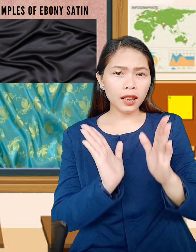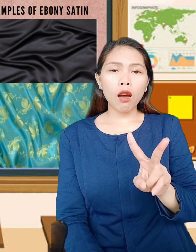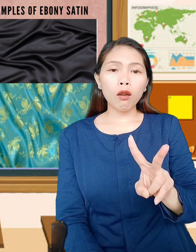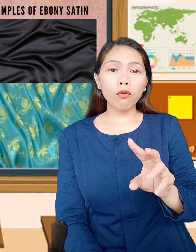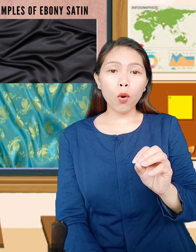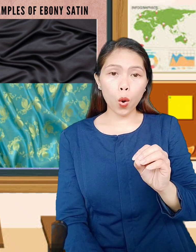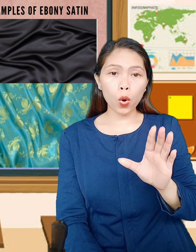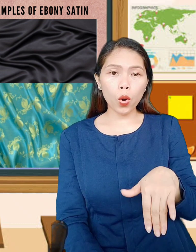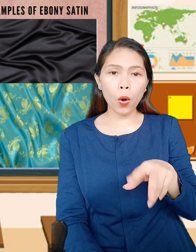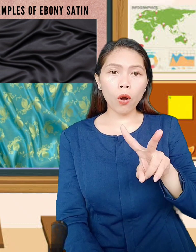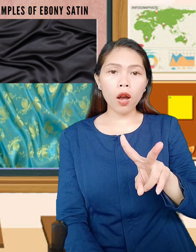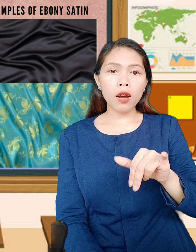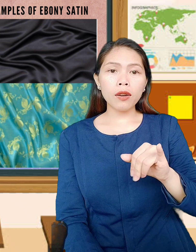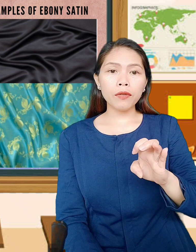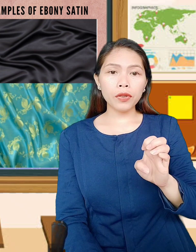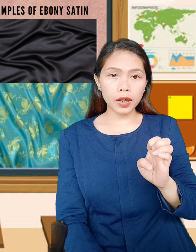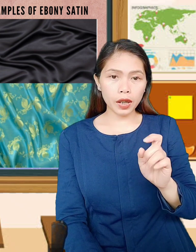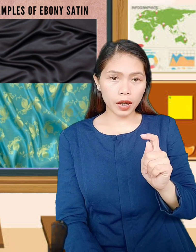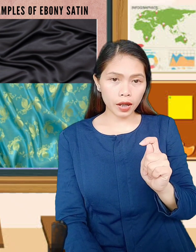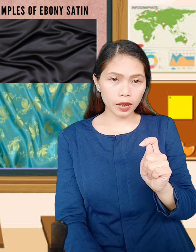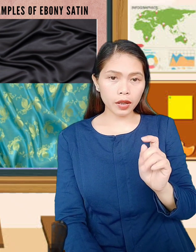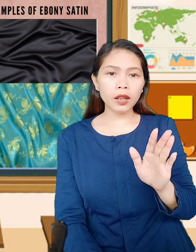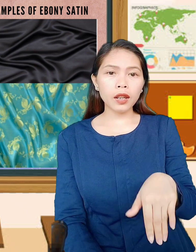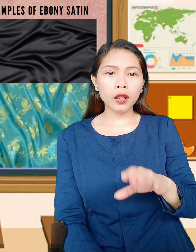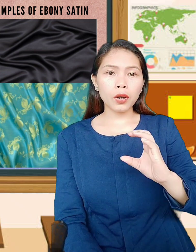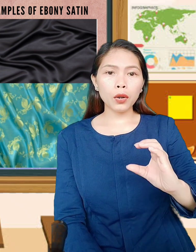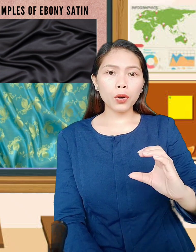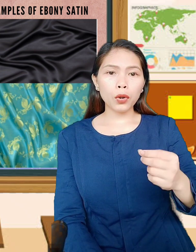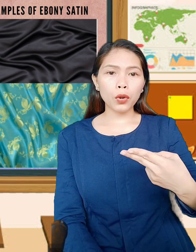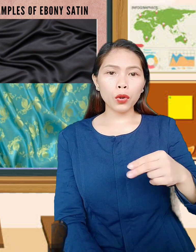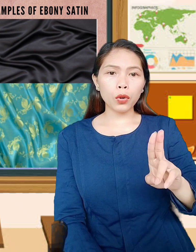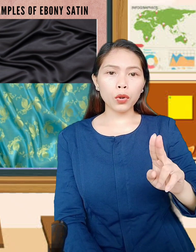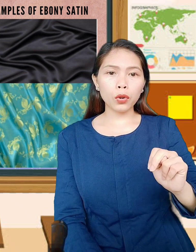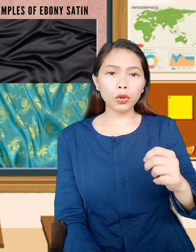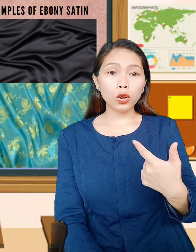by the designer Viet Chong.